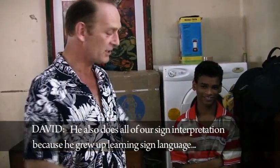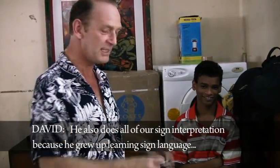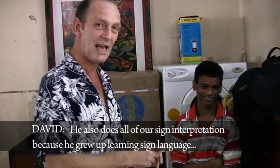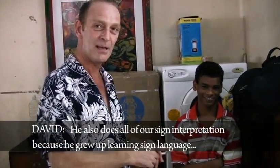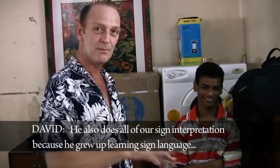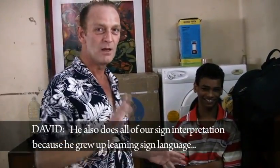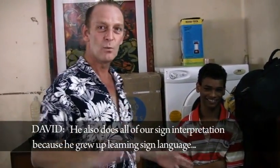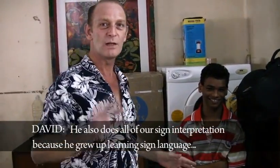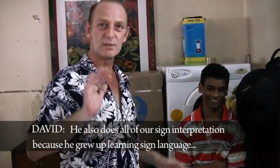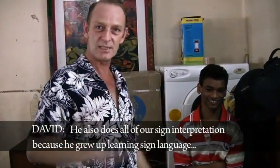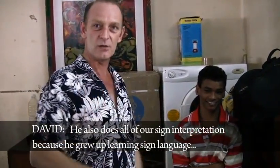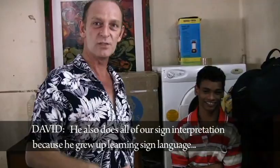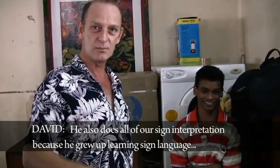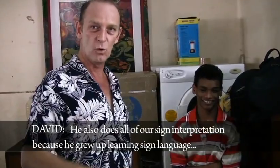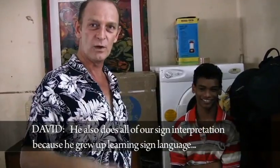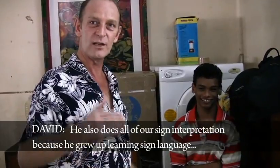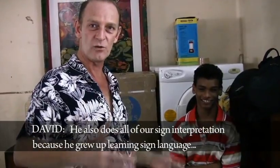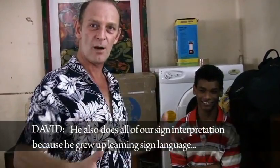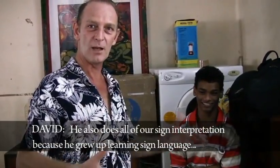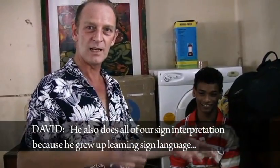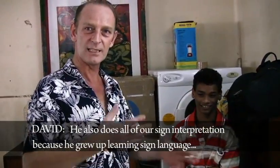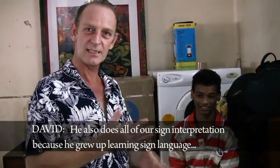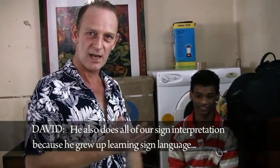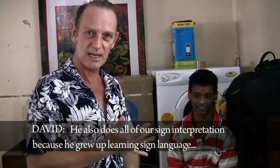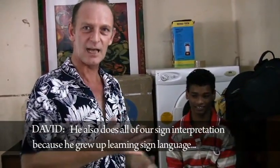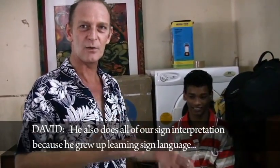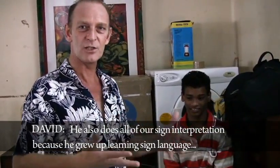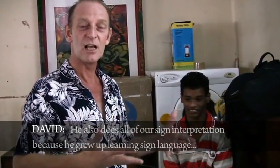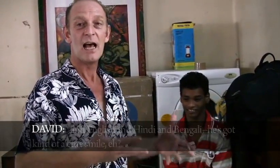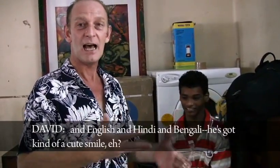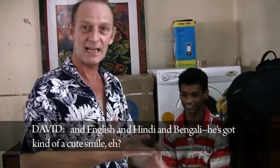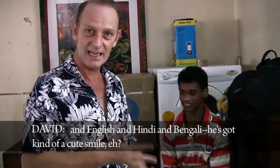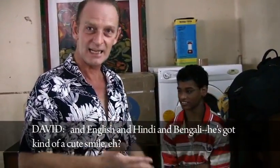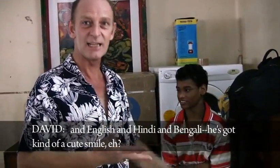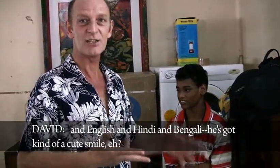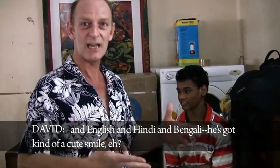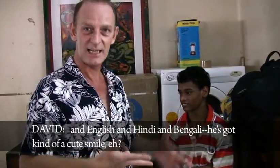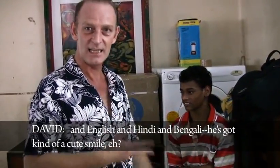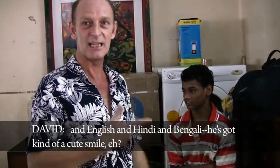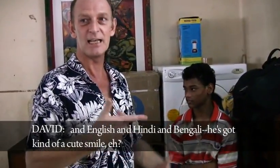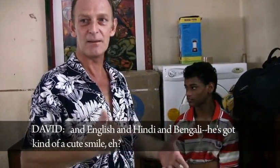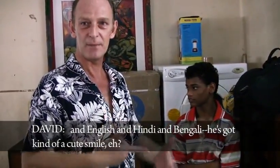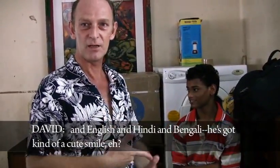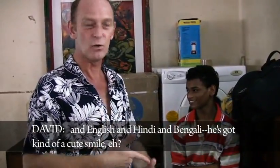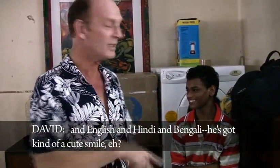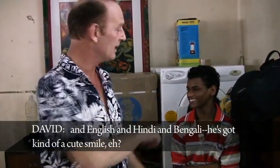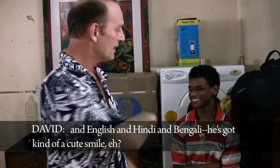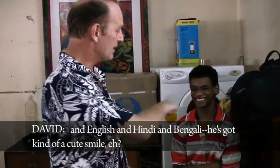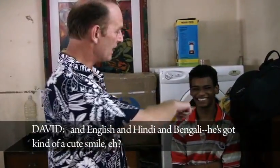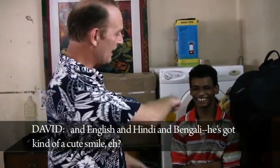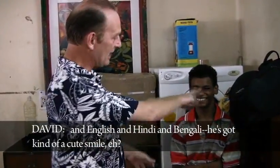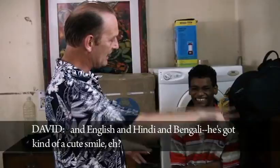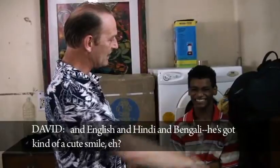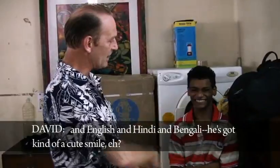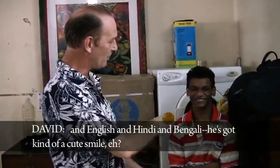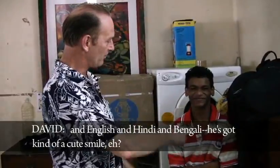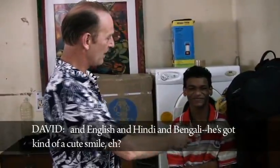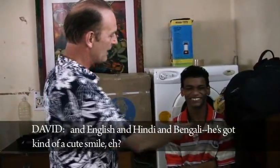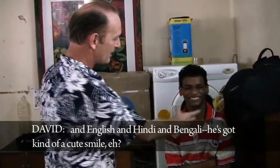came when he was so small. He grew up learning sign language and English and Hindi and Bengali. So he can interpret. He's got kind